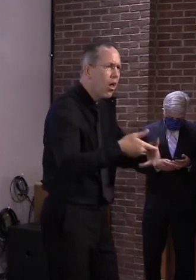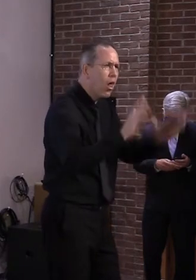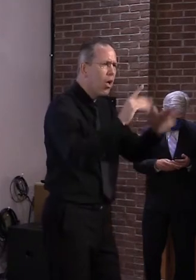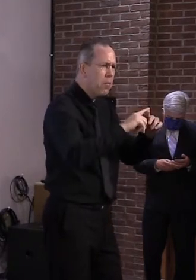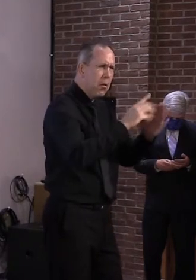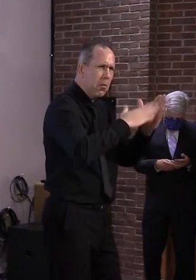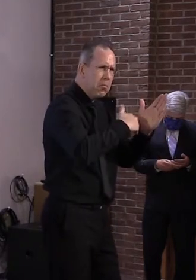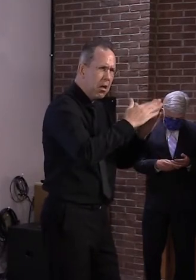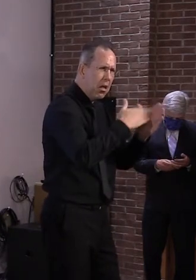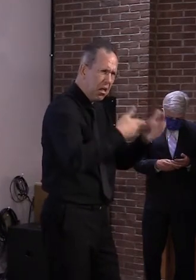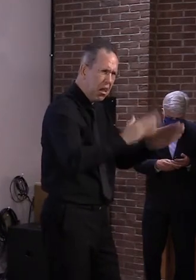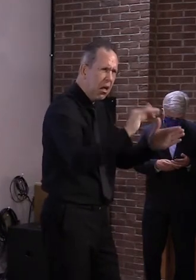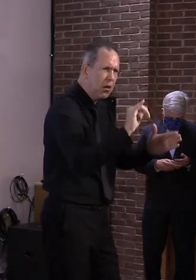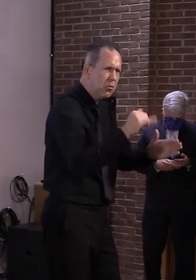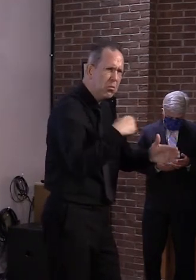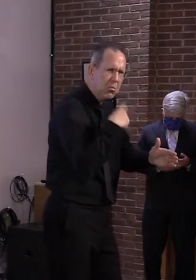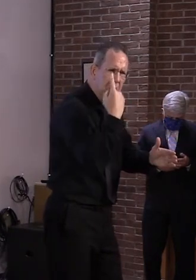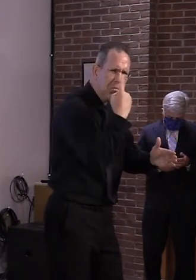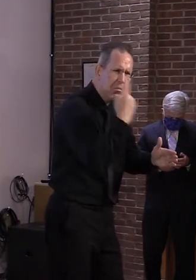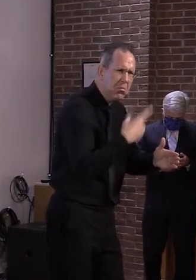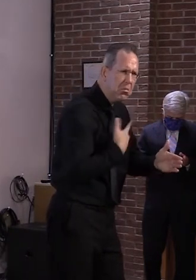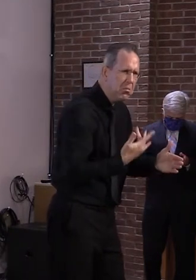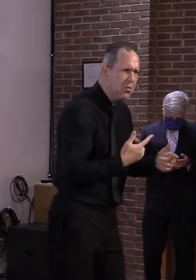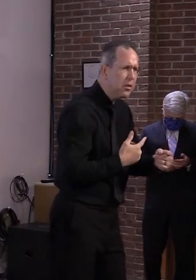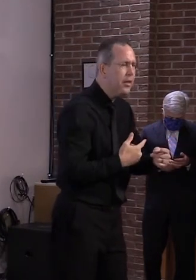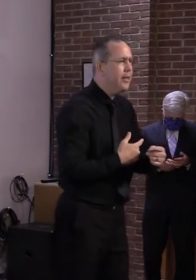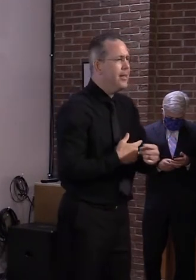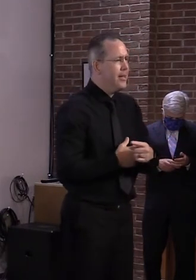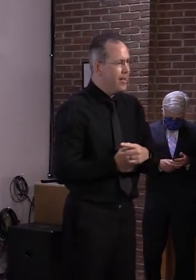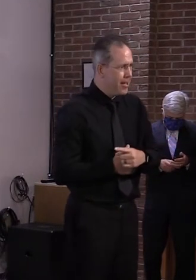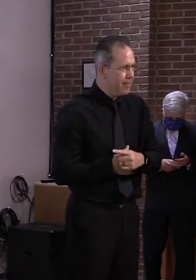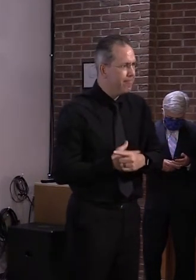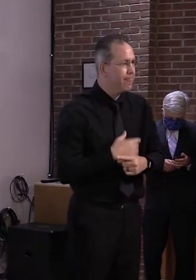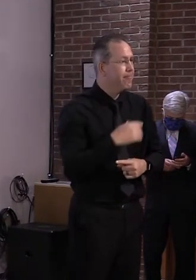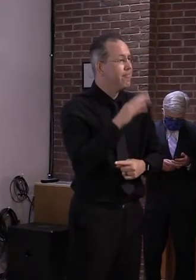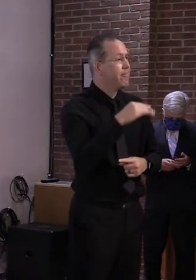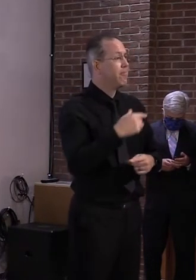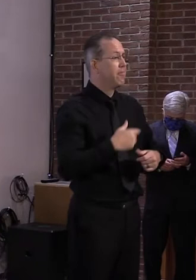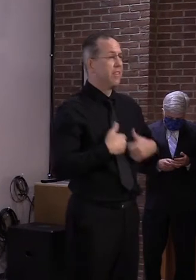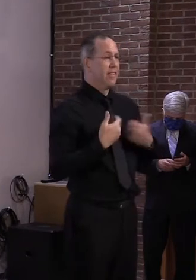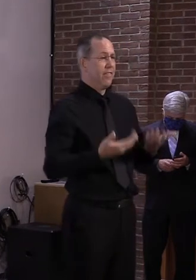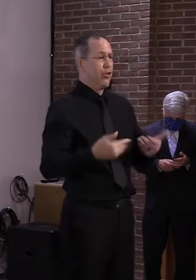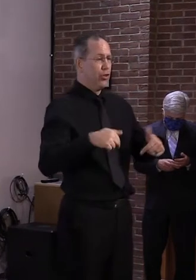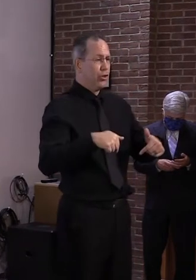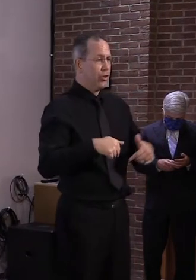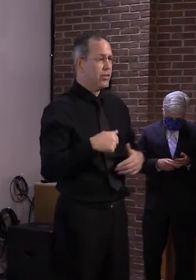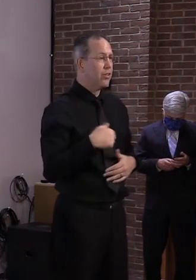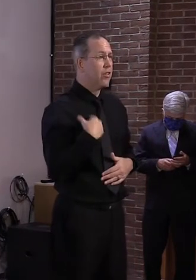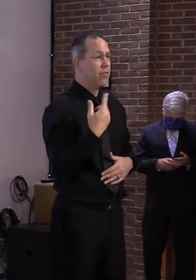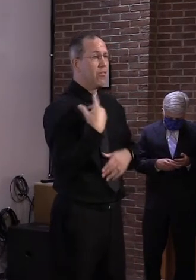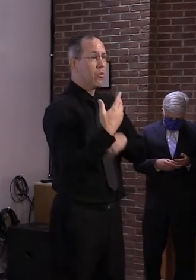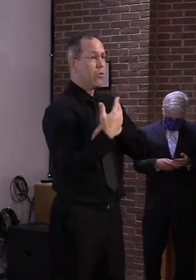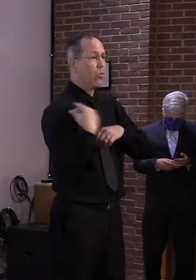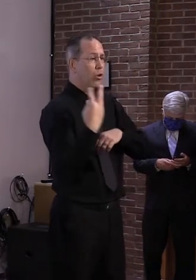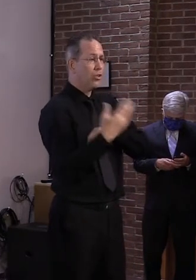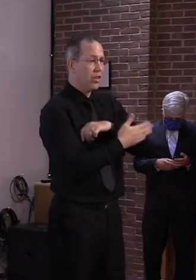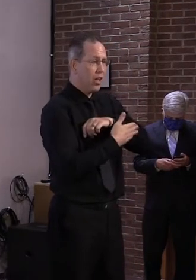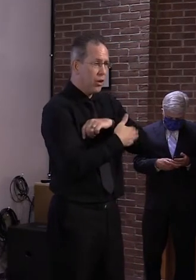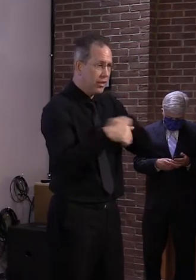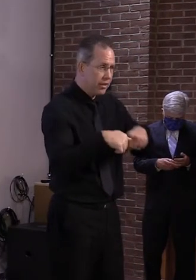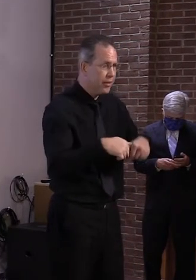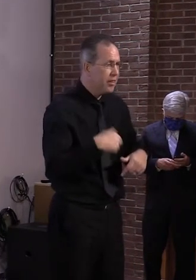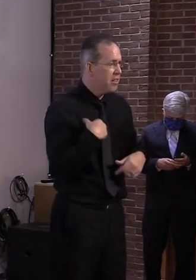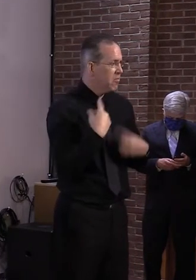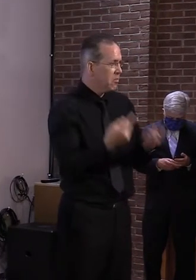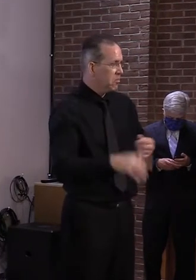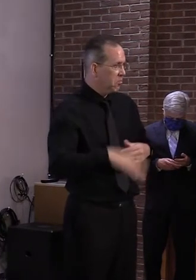lived in Washington County here in this region for all of my life thus far. And over the